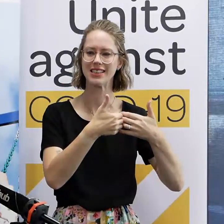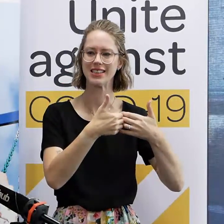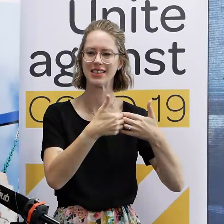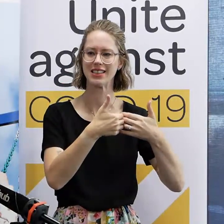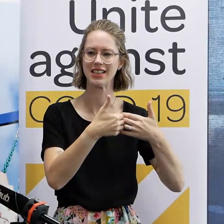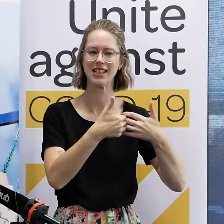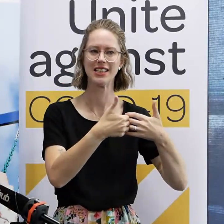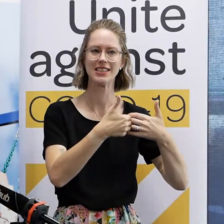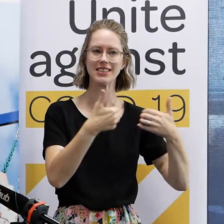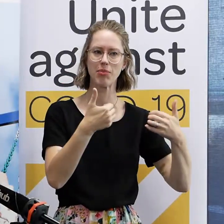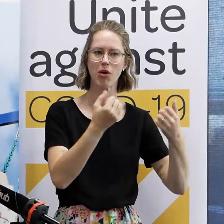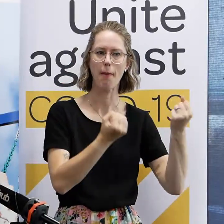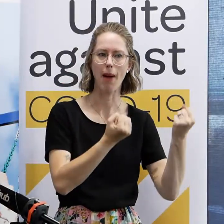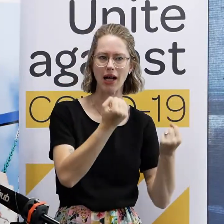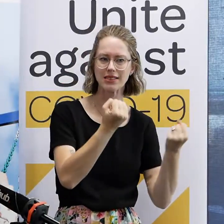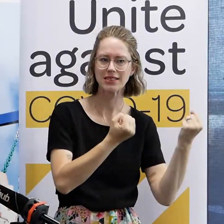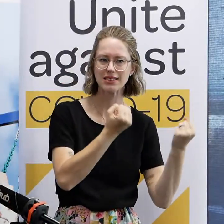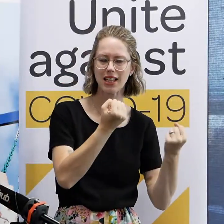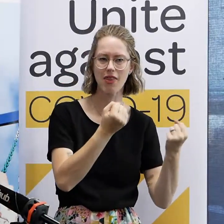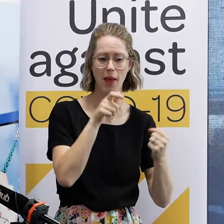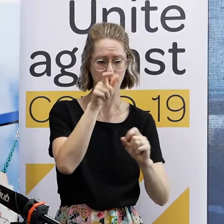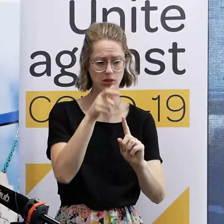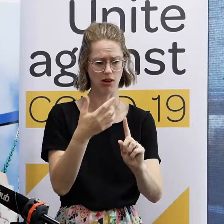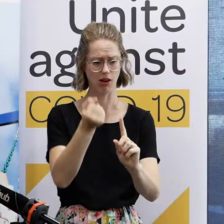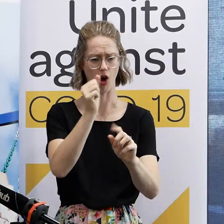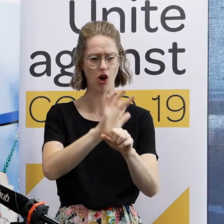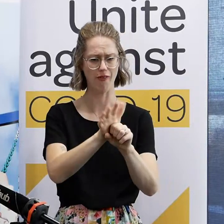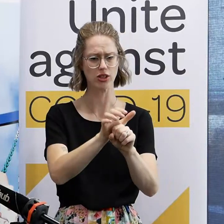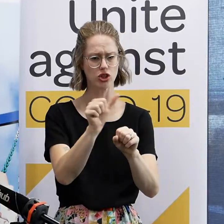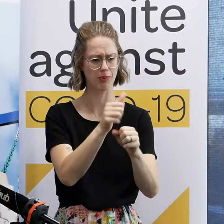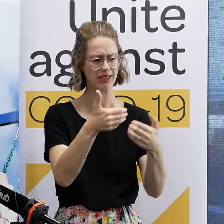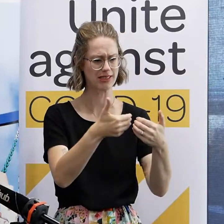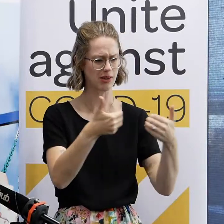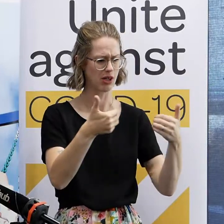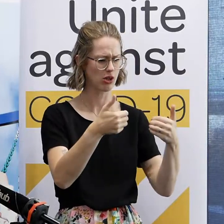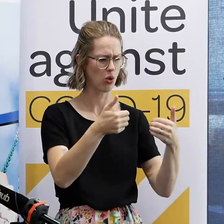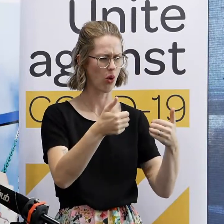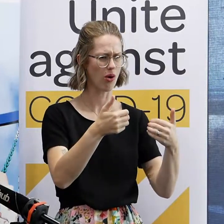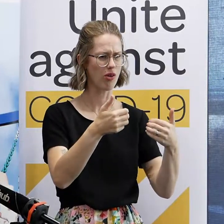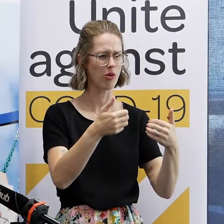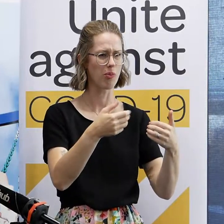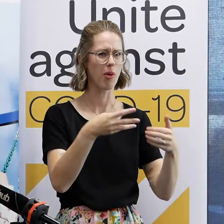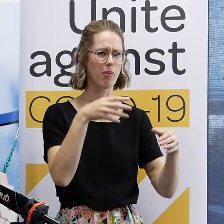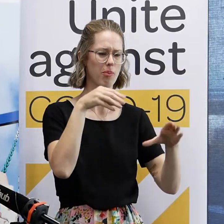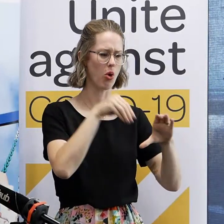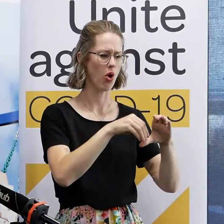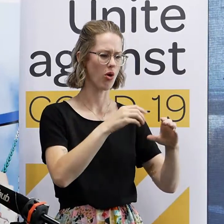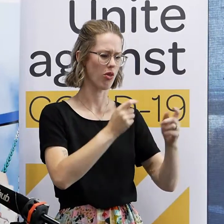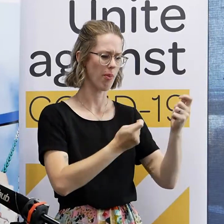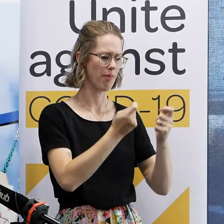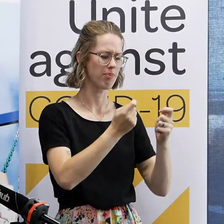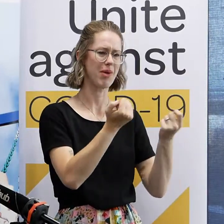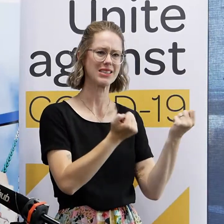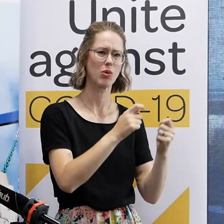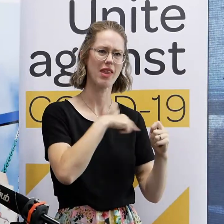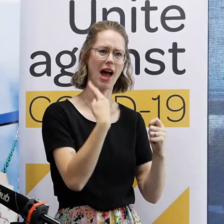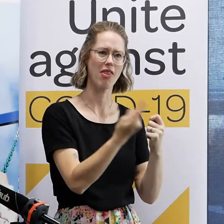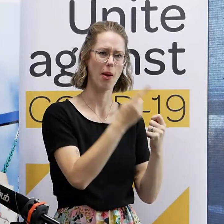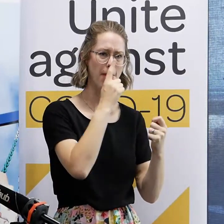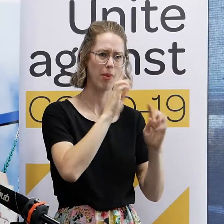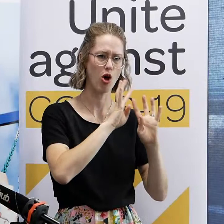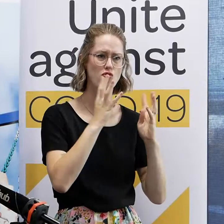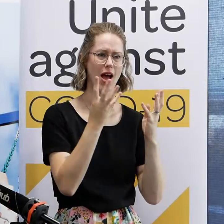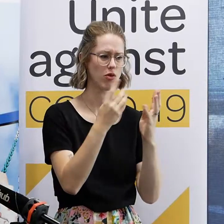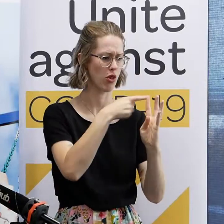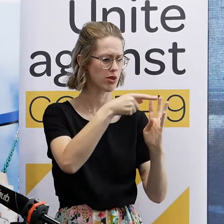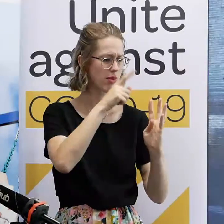these people who are now their close contacts? Should they have been put on that bus with other people knowingly by MIQ officials without, for example, those